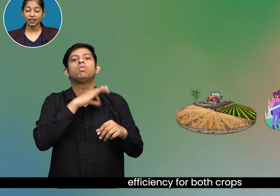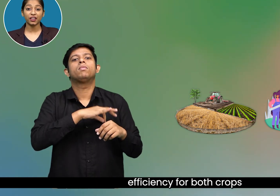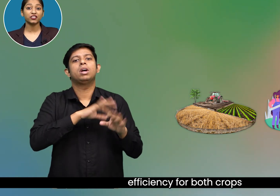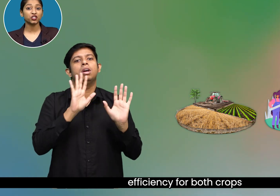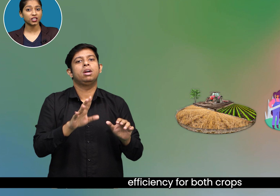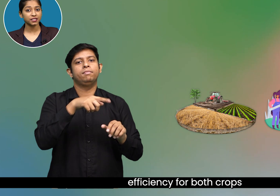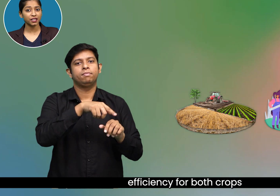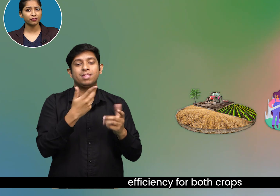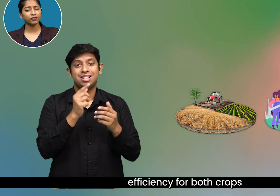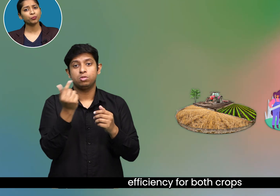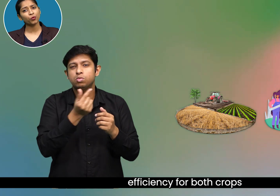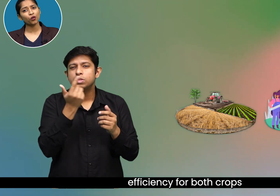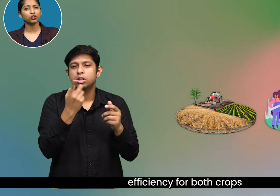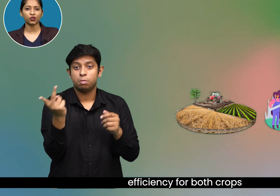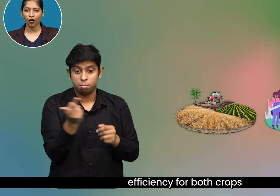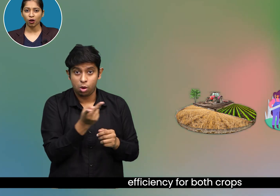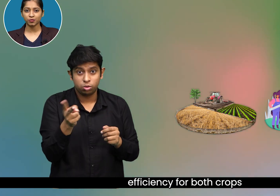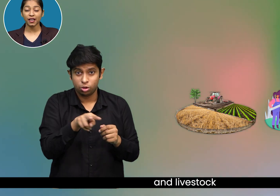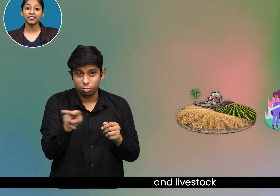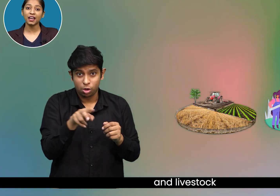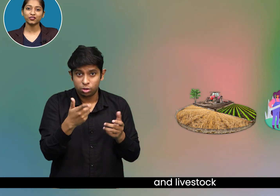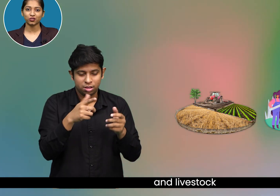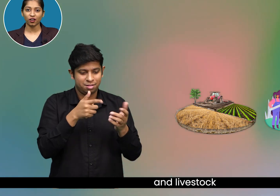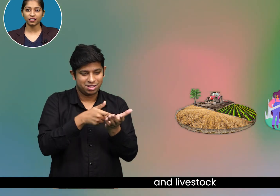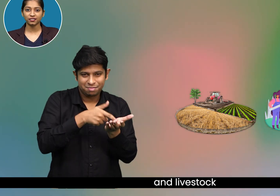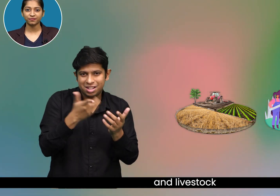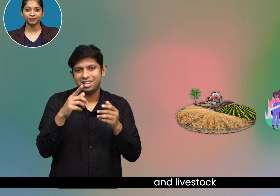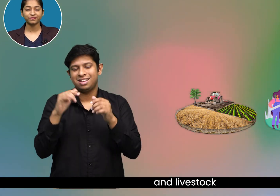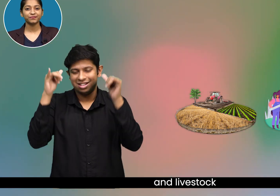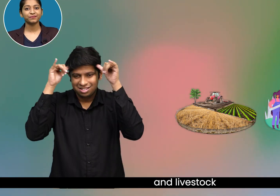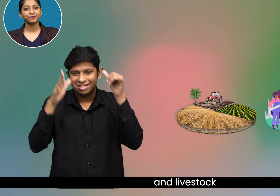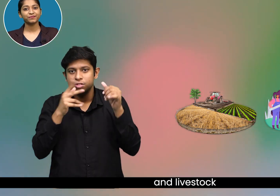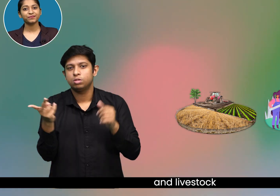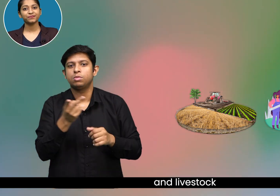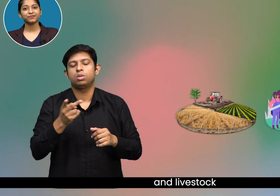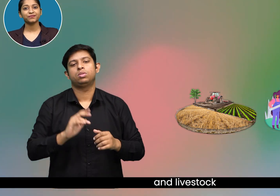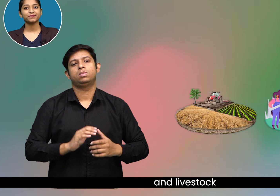production efficiency for both crops and livestock.